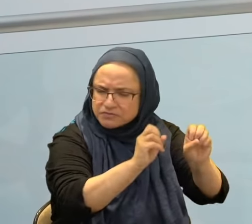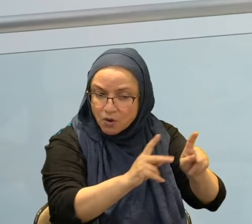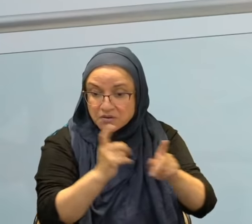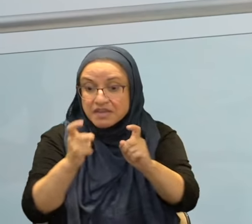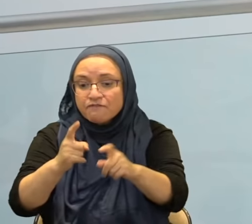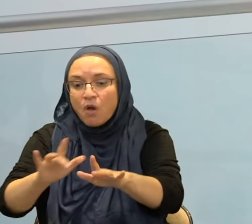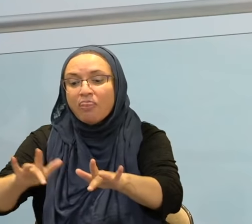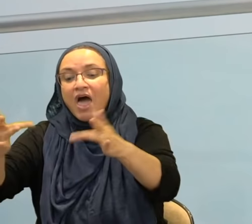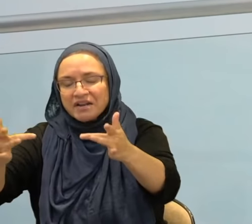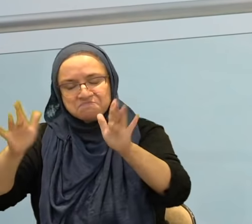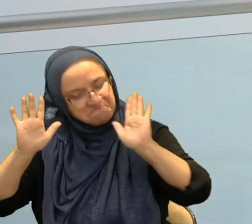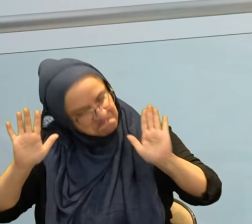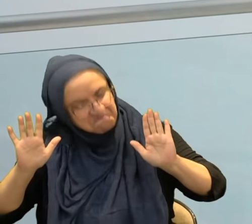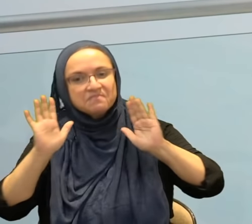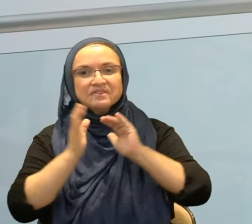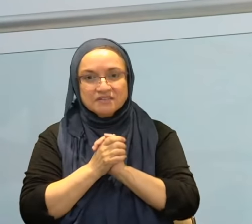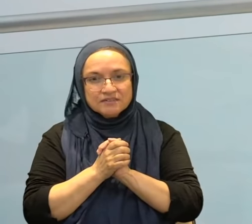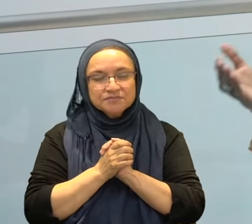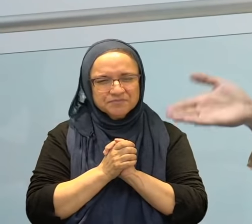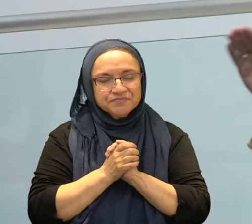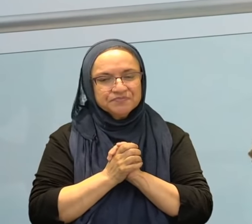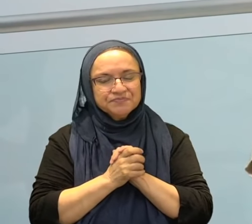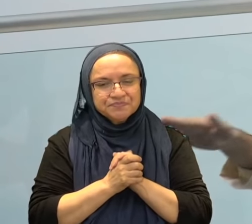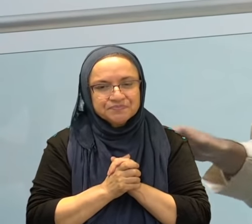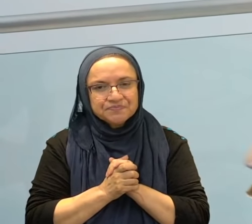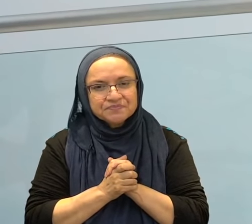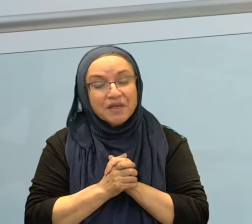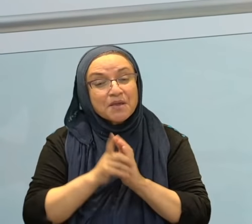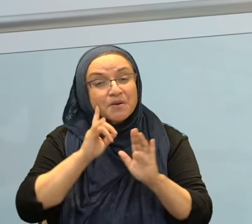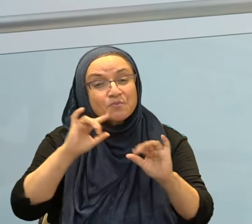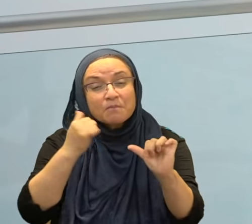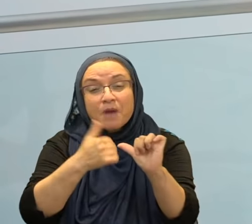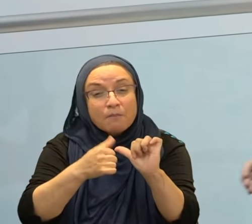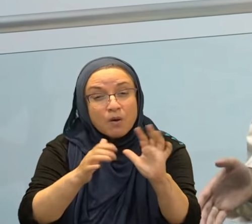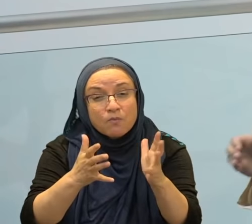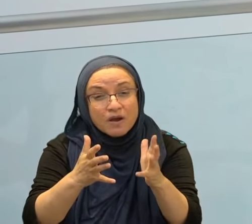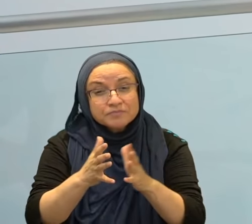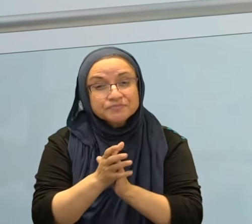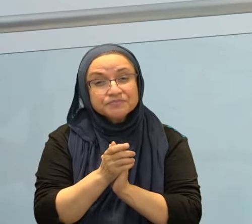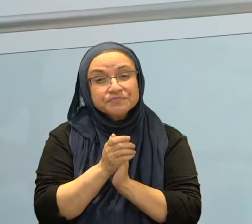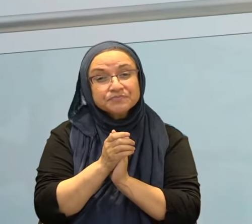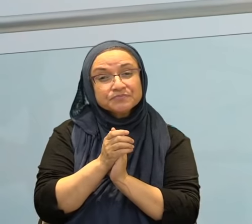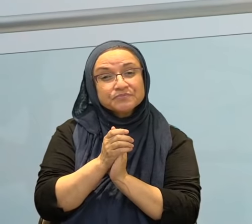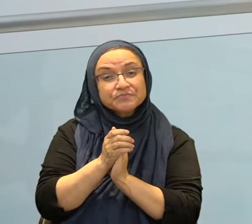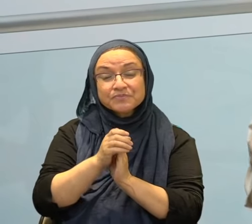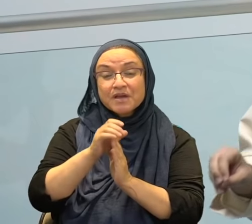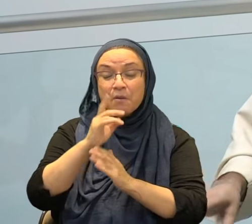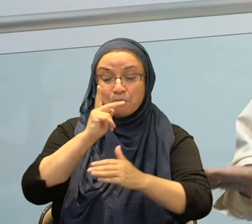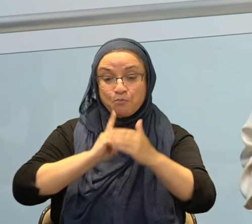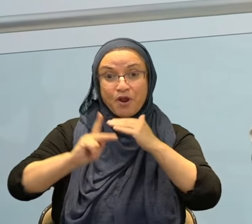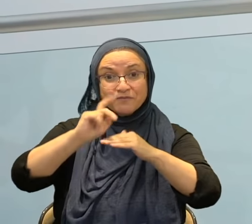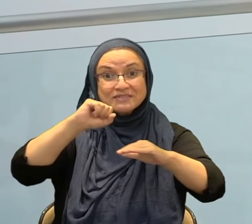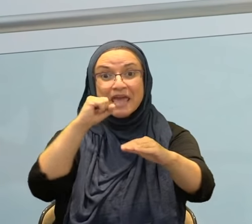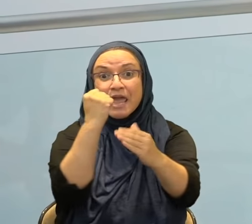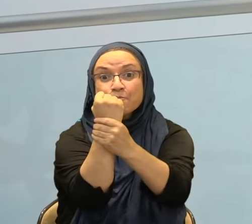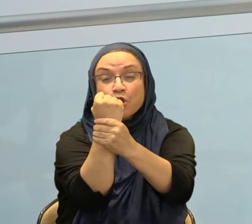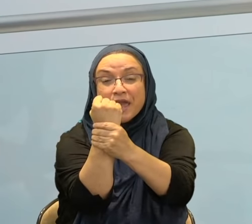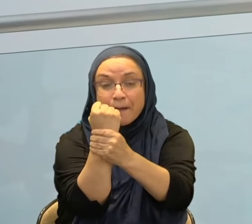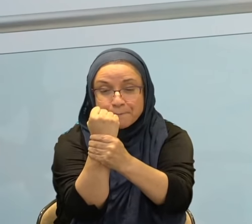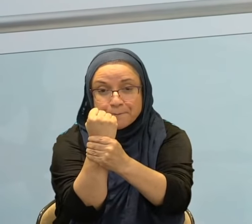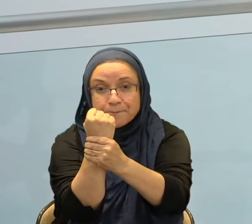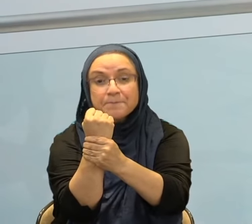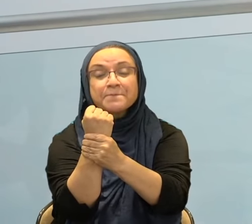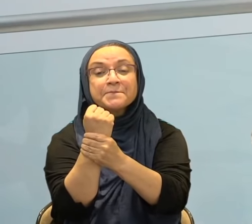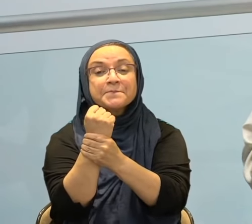subhana wa ta'ala that made his station even greater than before he fell. The same thing with Ununice plunging to the bottom of the